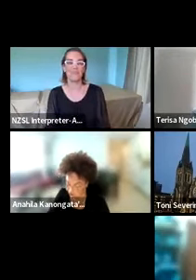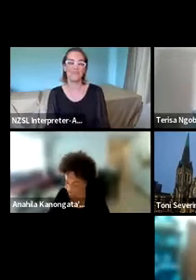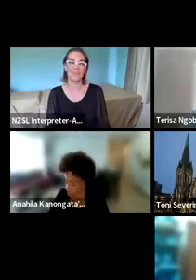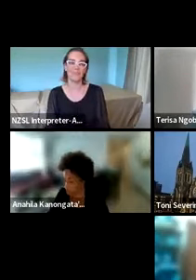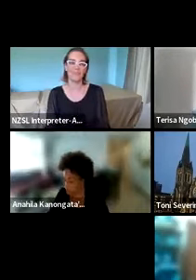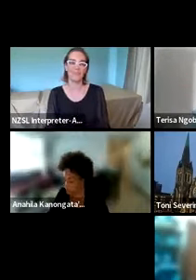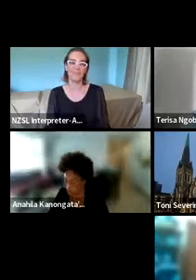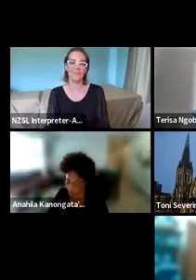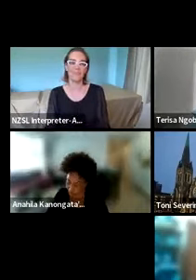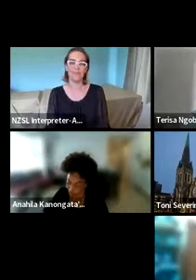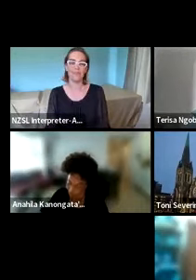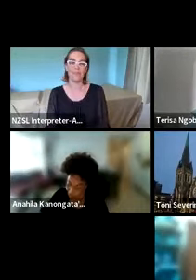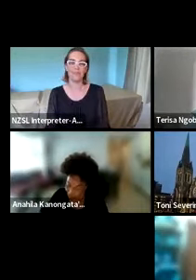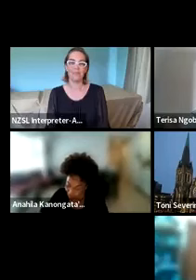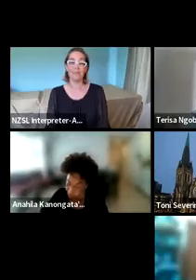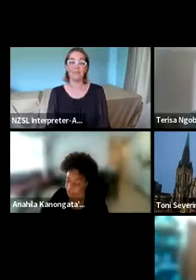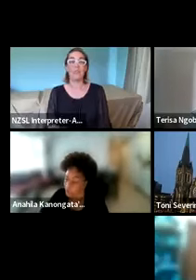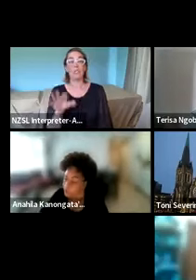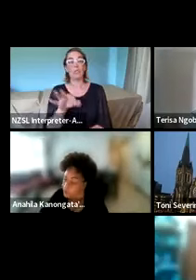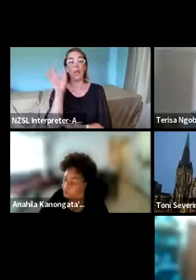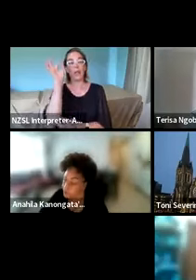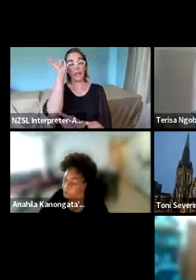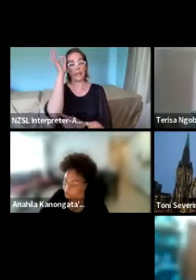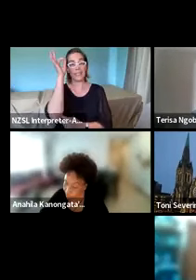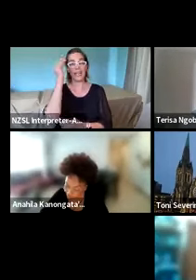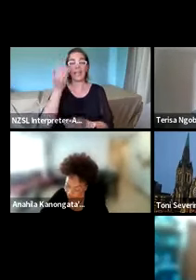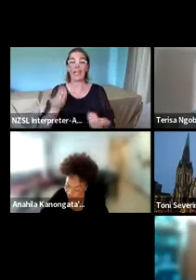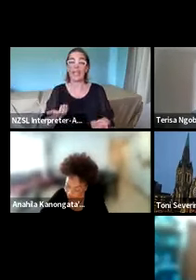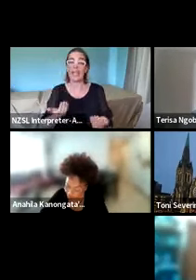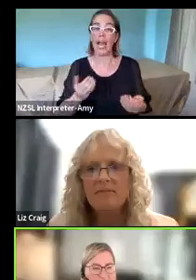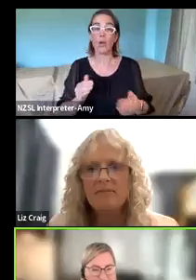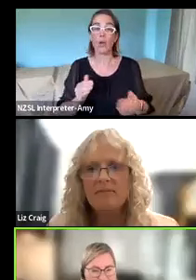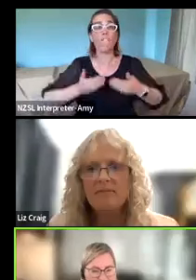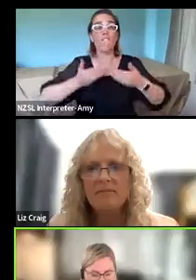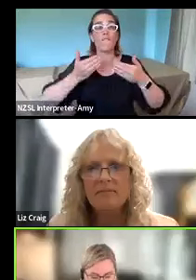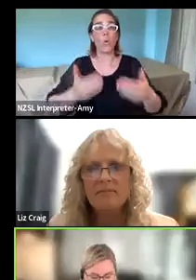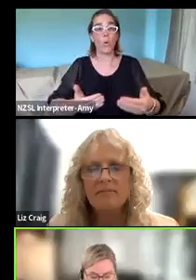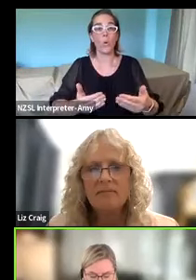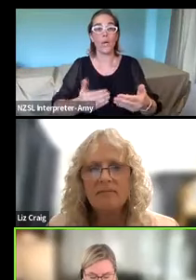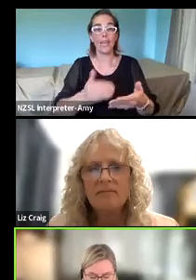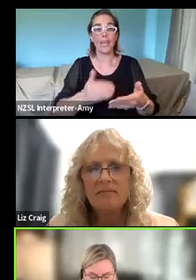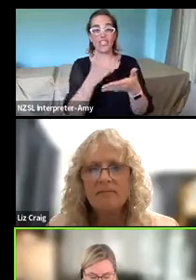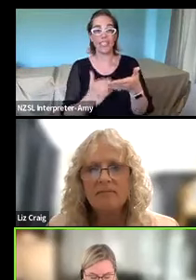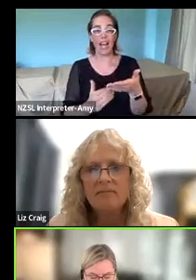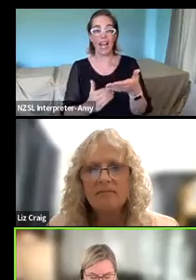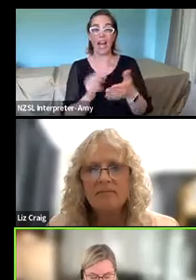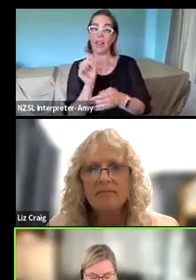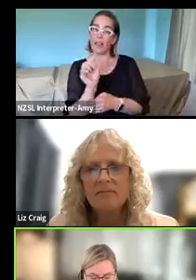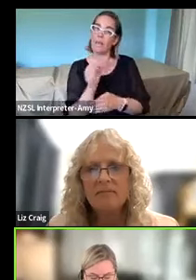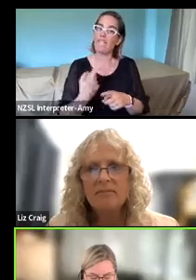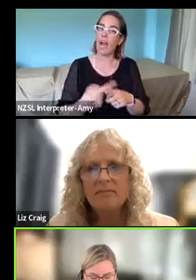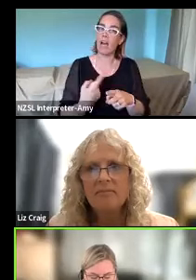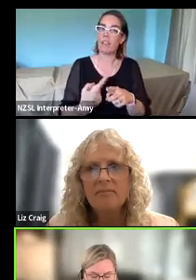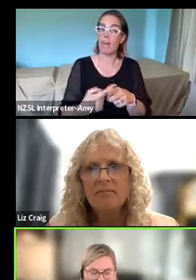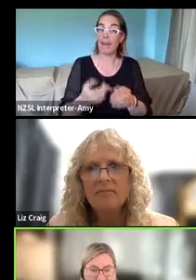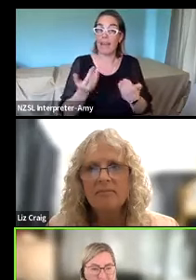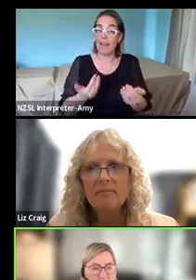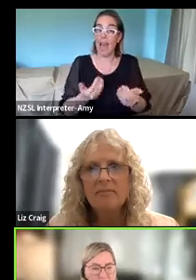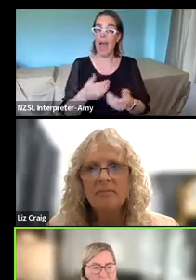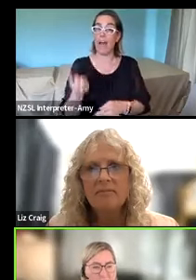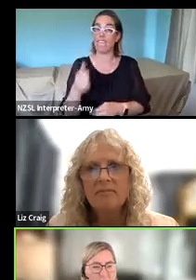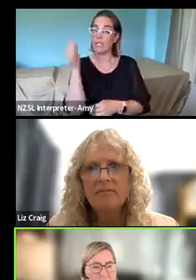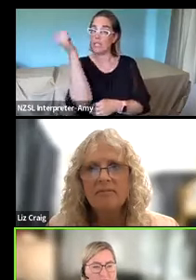Now, select committee, we're moving forward in the agenda a little fast, but we have smart